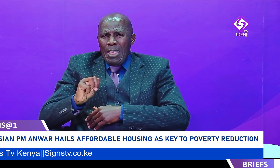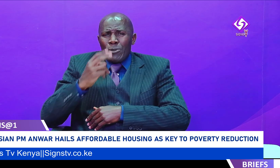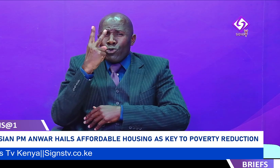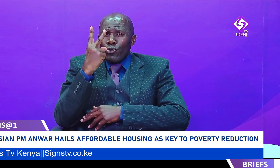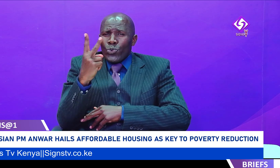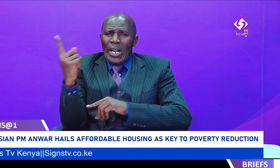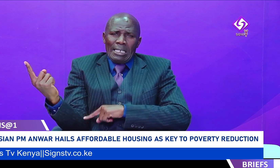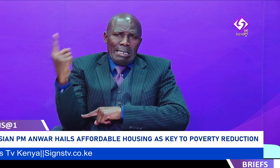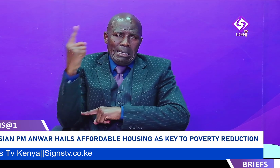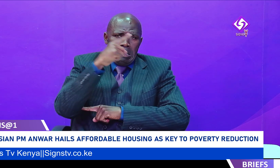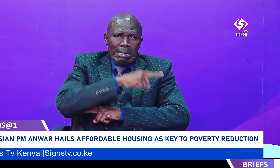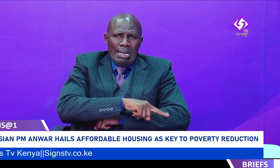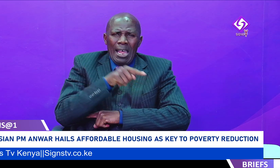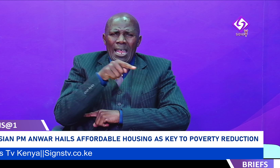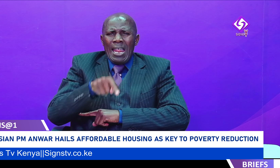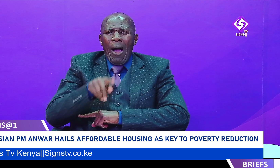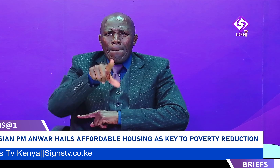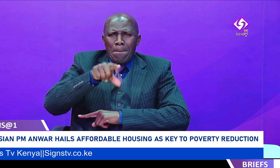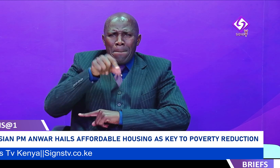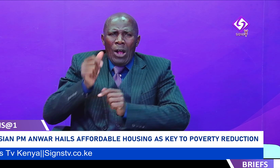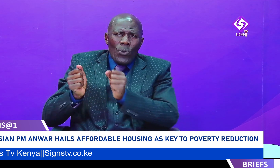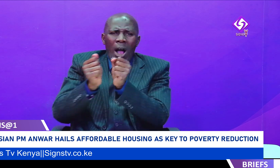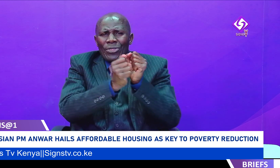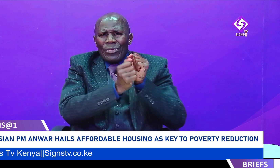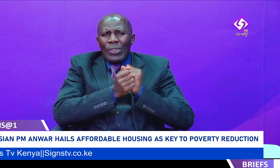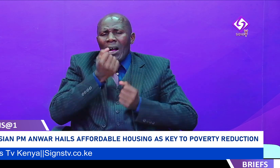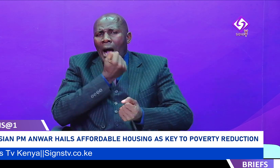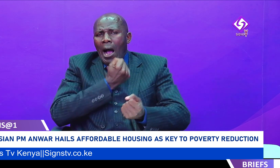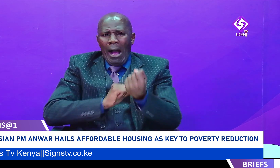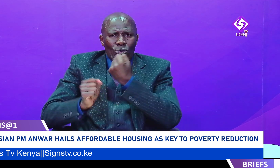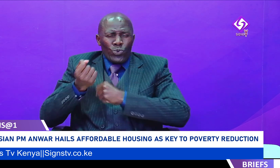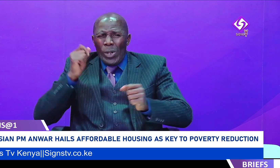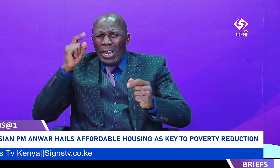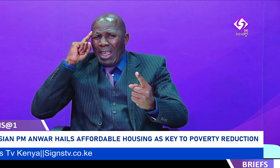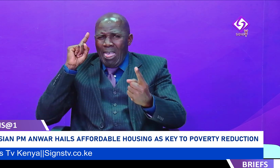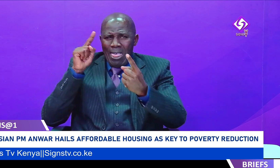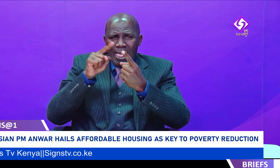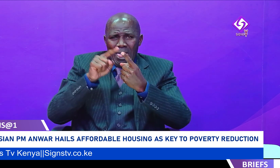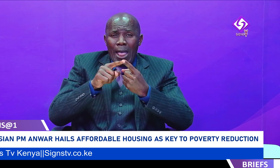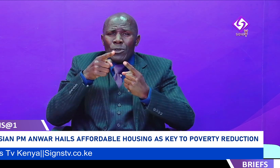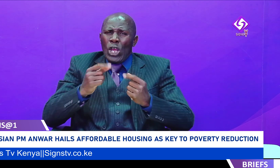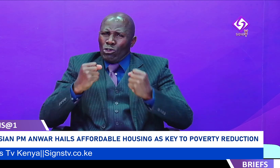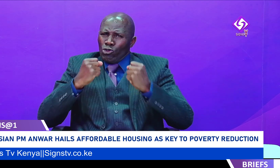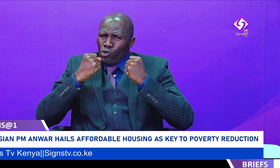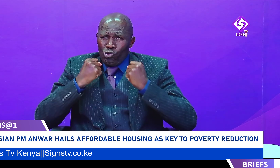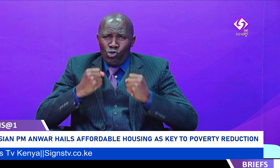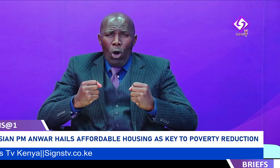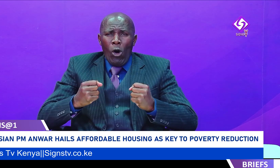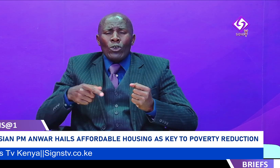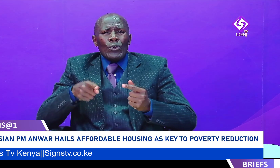The Prime Minister's two-day itinerary is packed with activities aimed